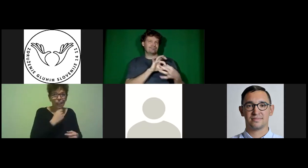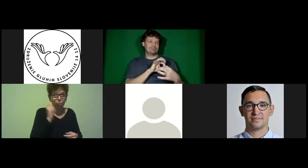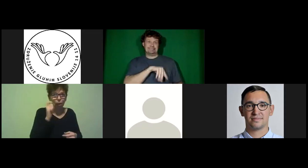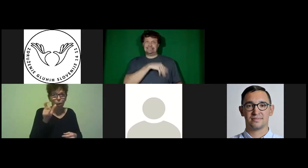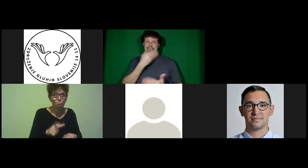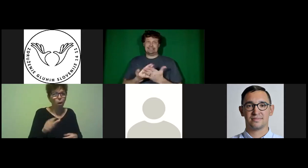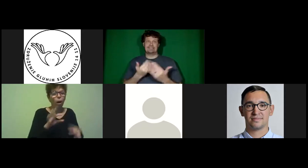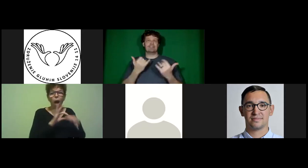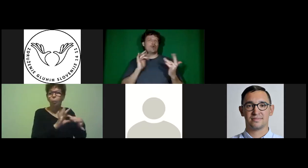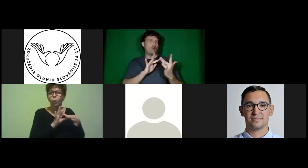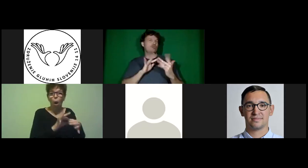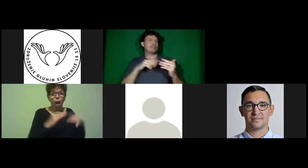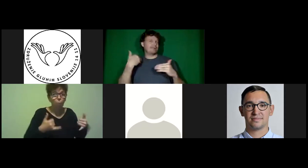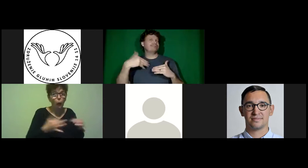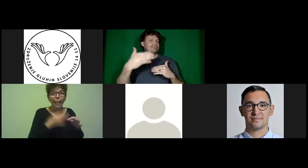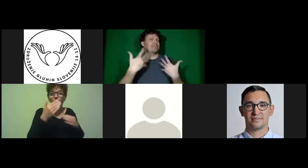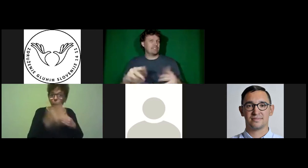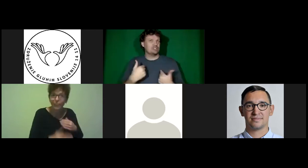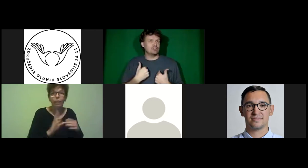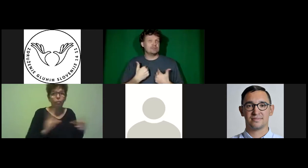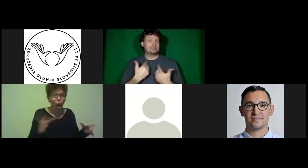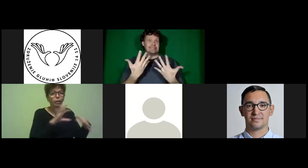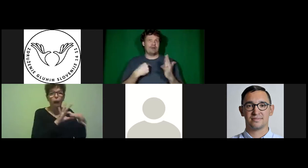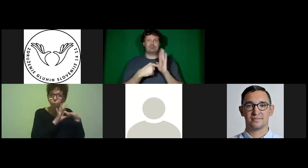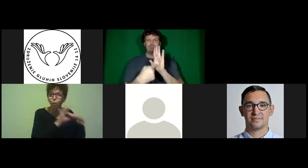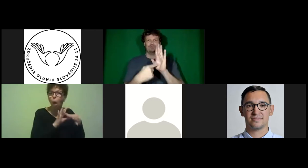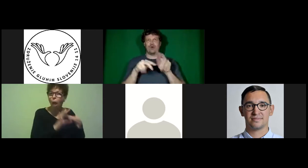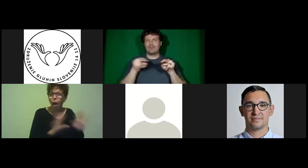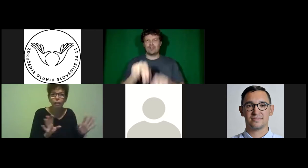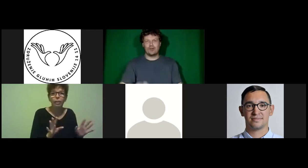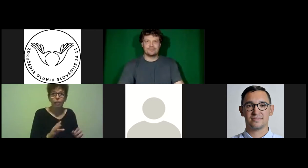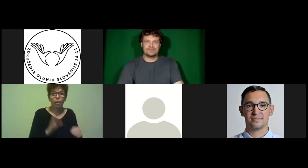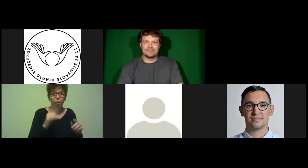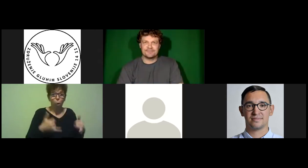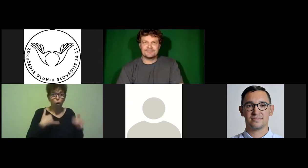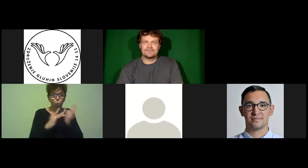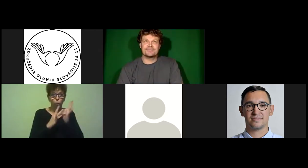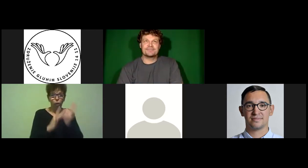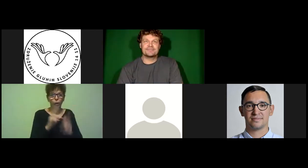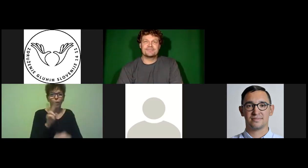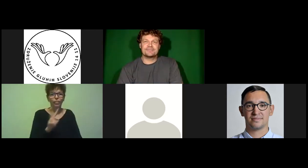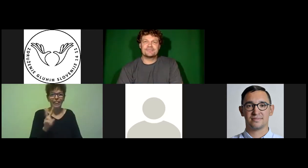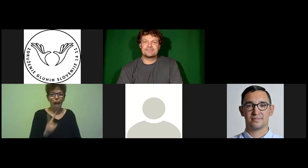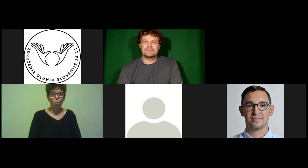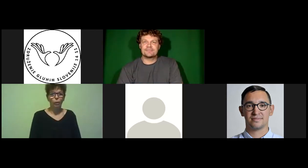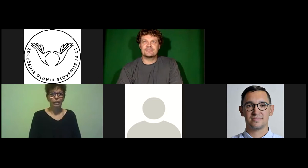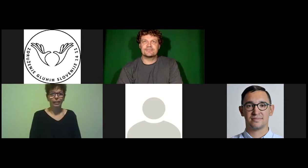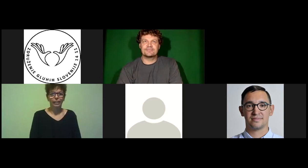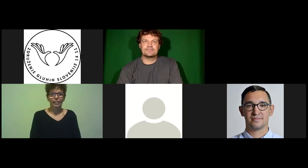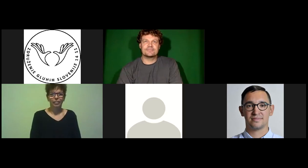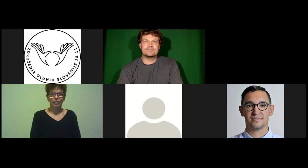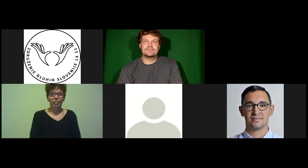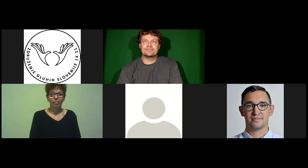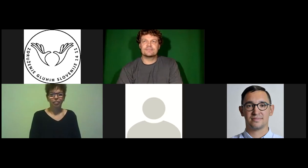And this beautiful woman, dancer, I'm still in touch with her